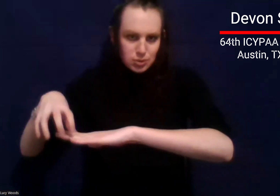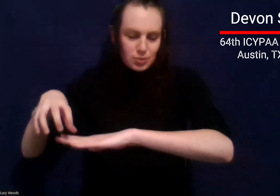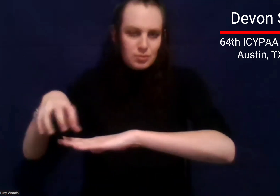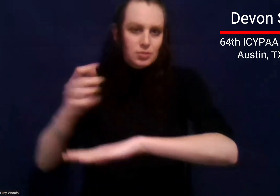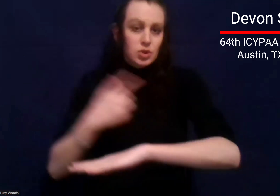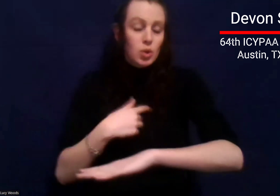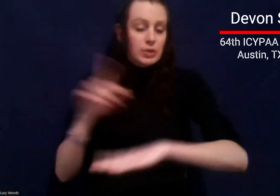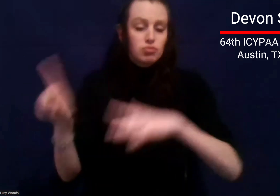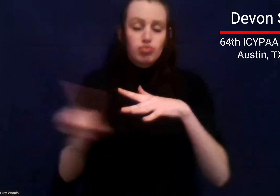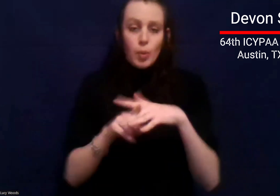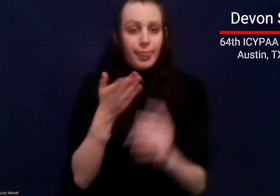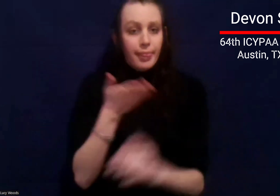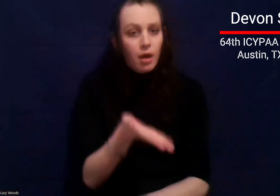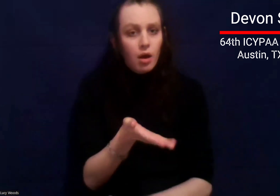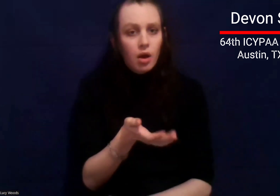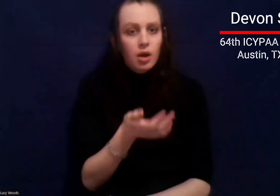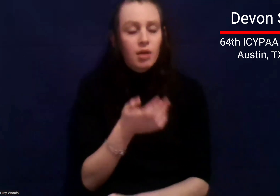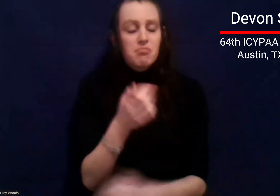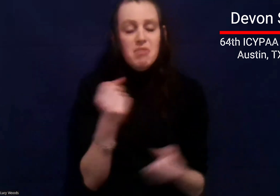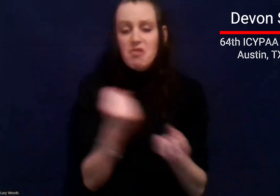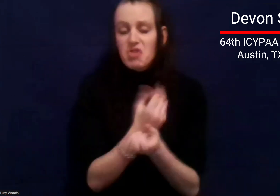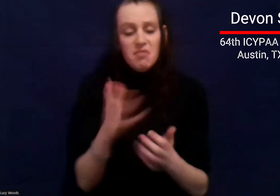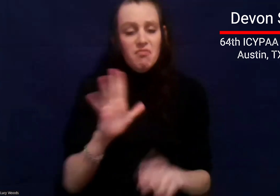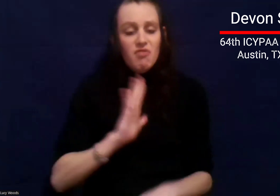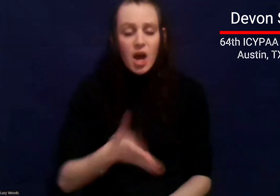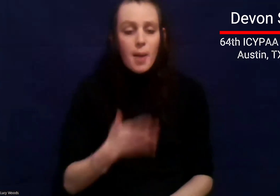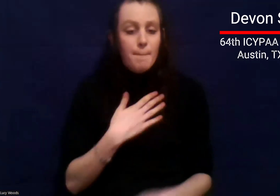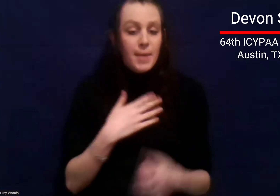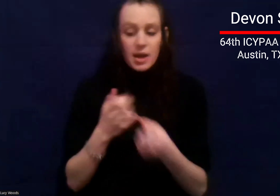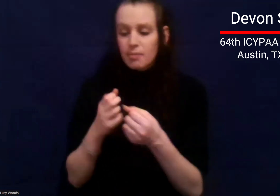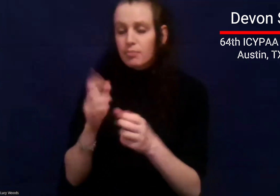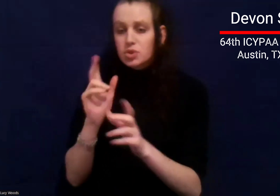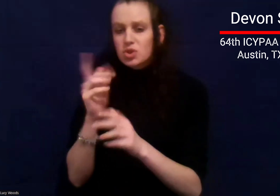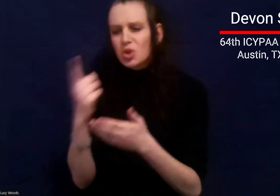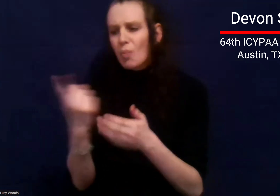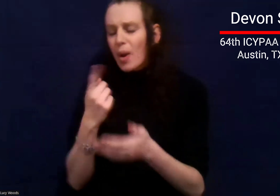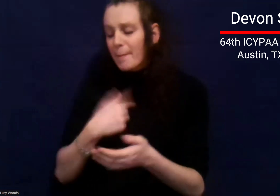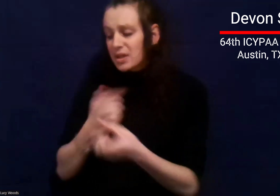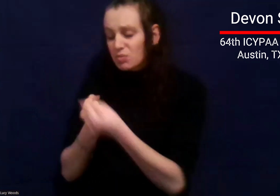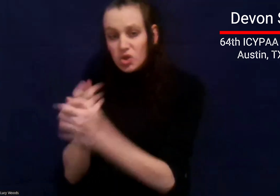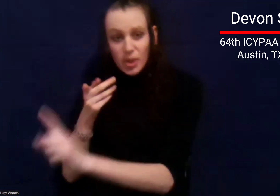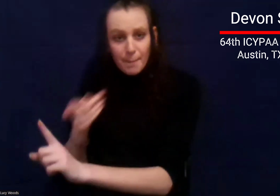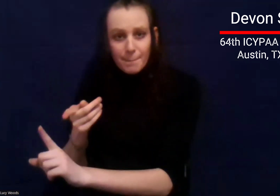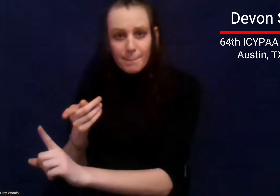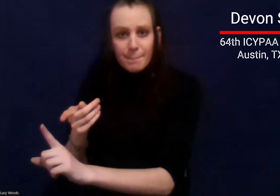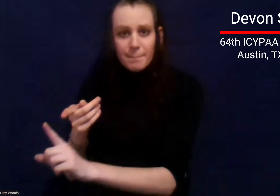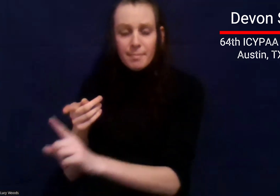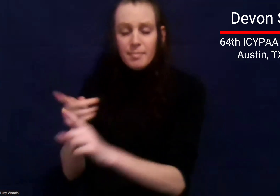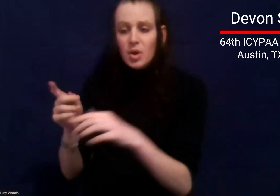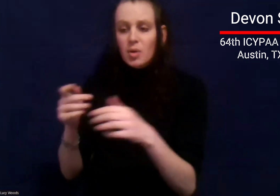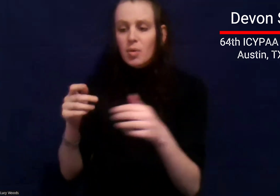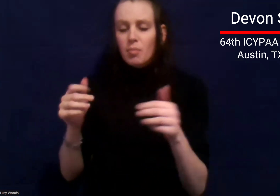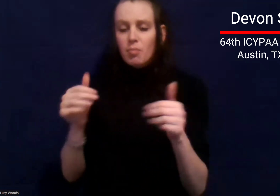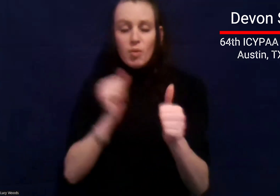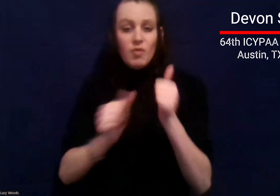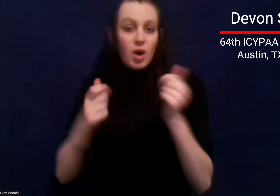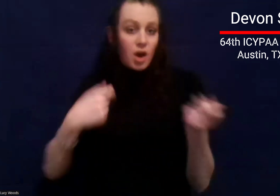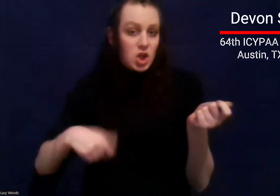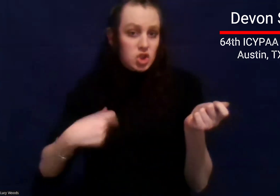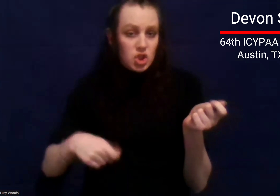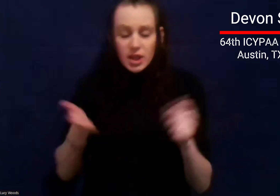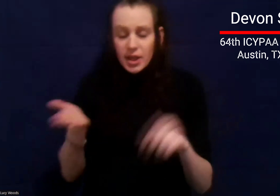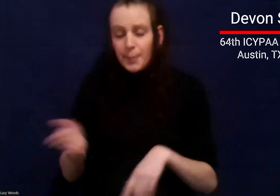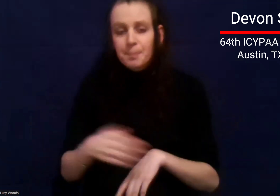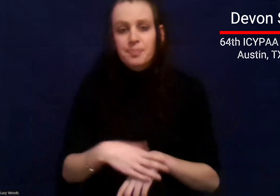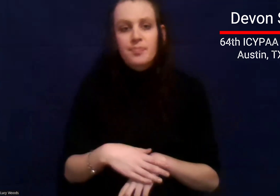was fine. And one of my sponsees was actually doing a concert in that area, and we happened to run into each other. And one of my